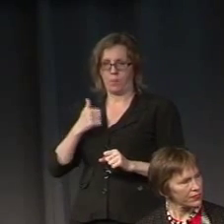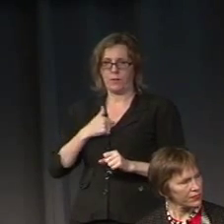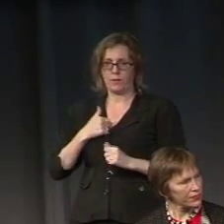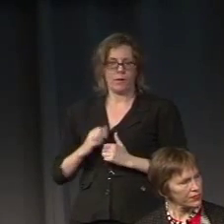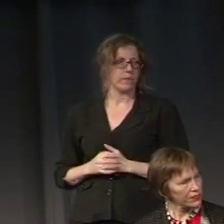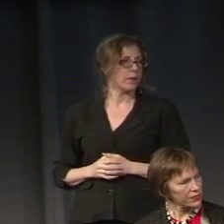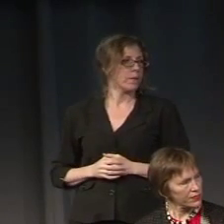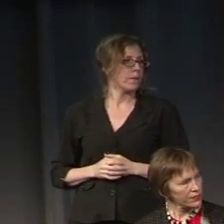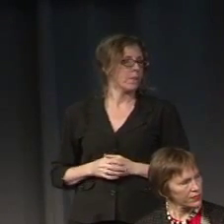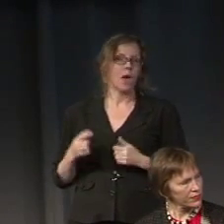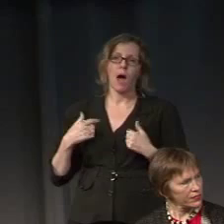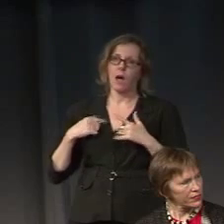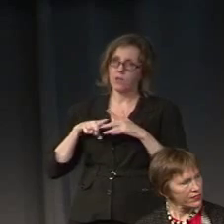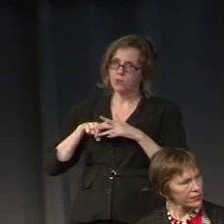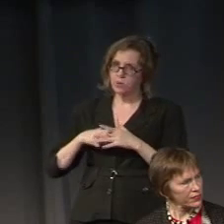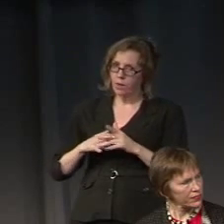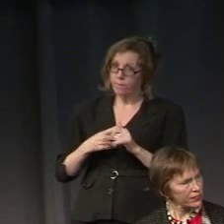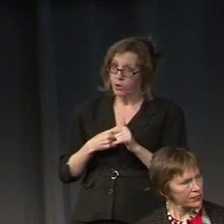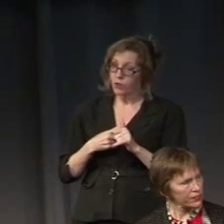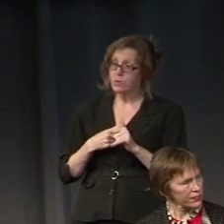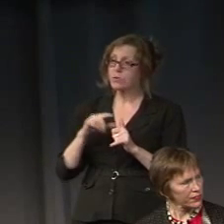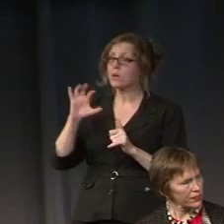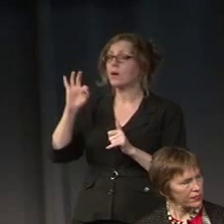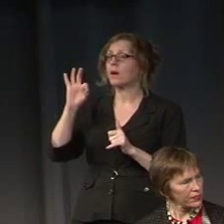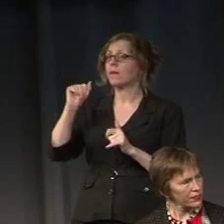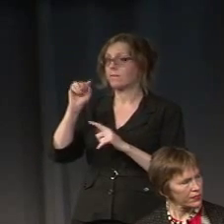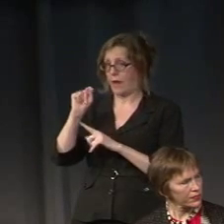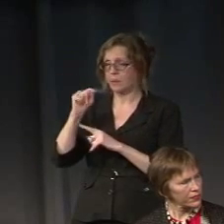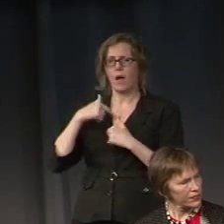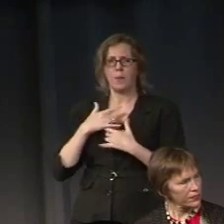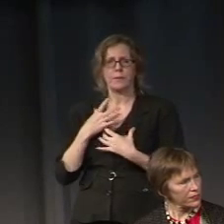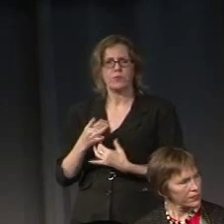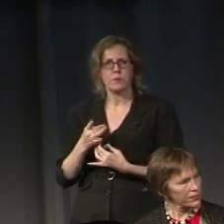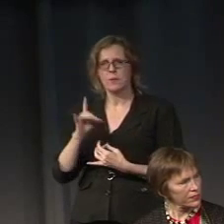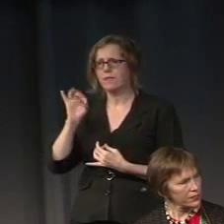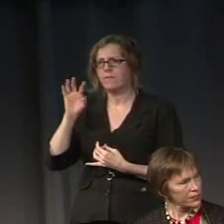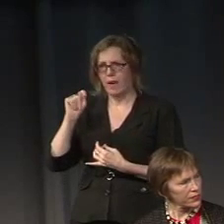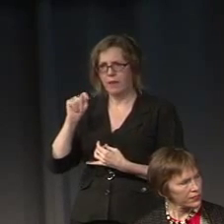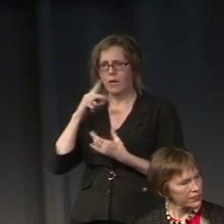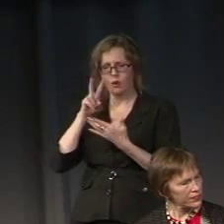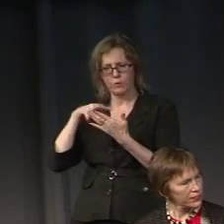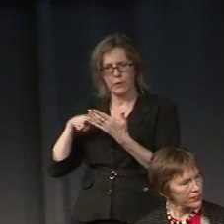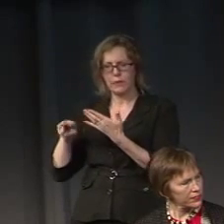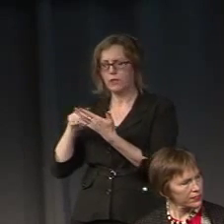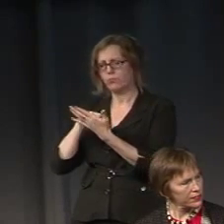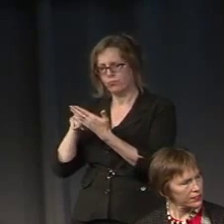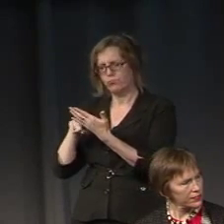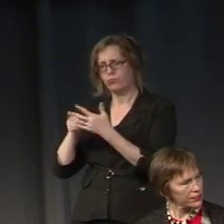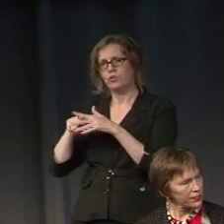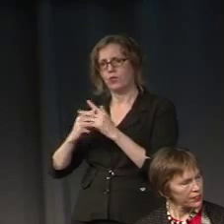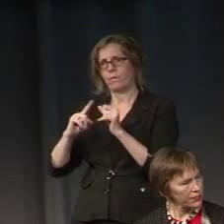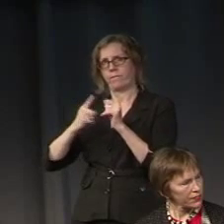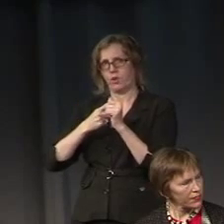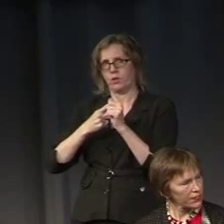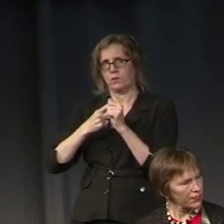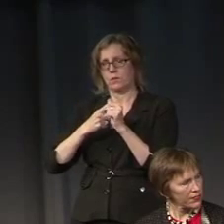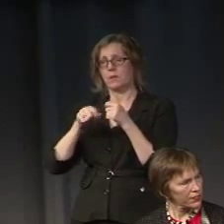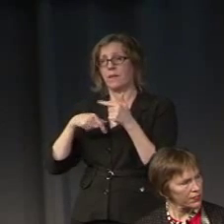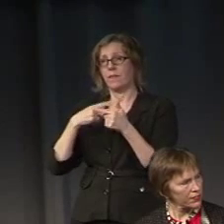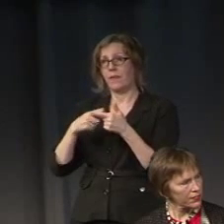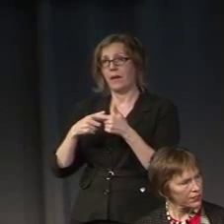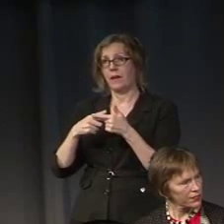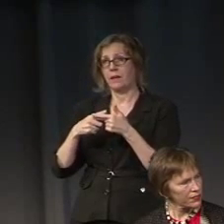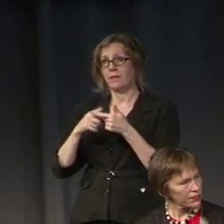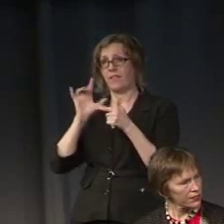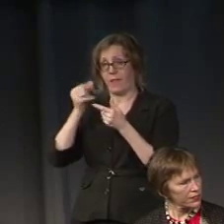with facts. I'm interested in facts. I read about things, but just translating